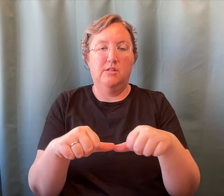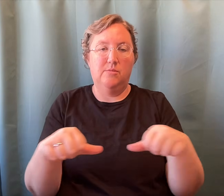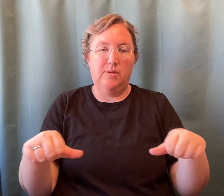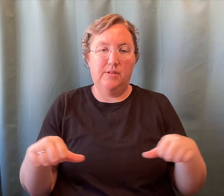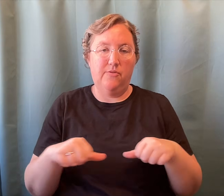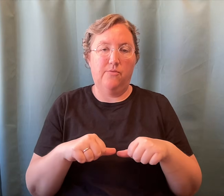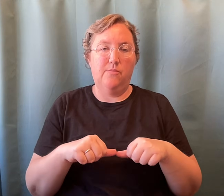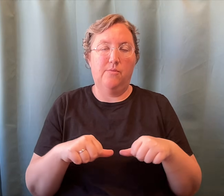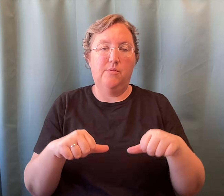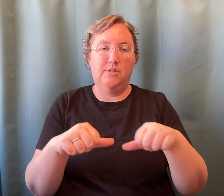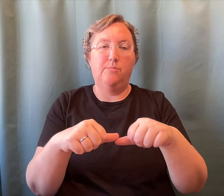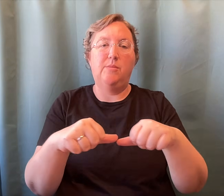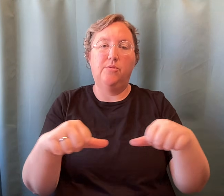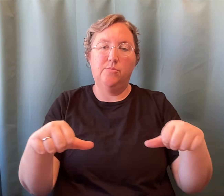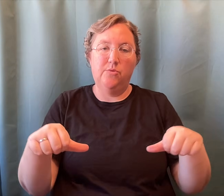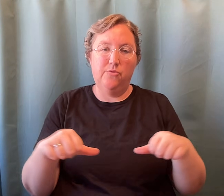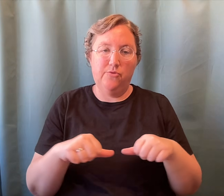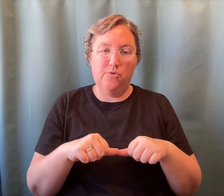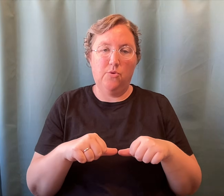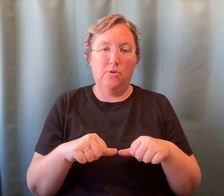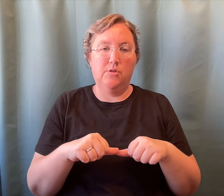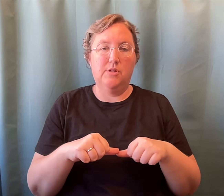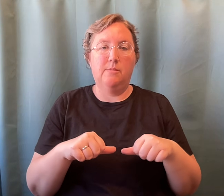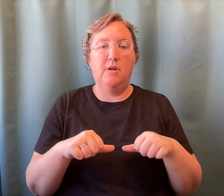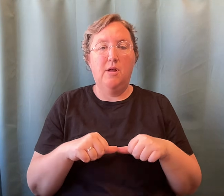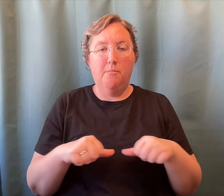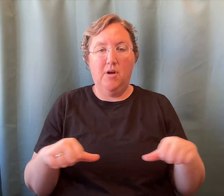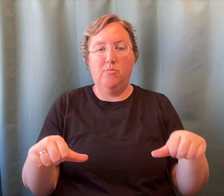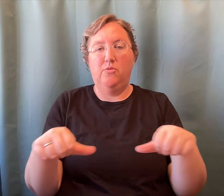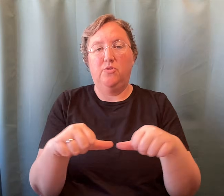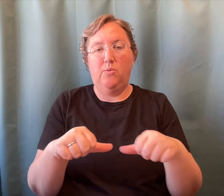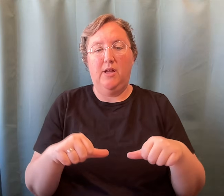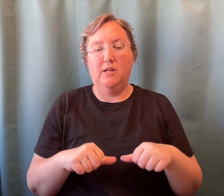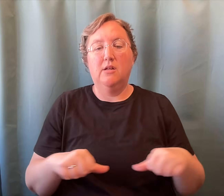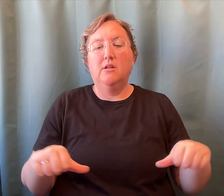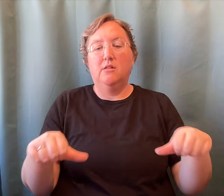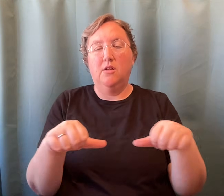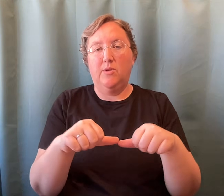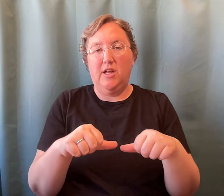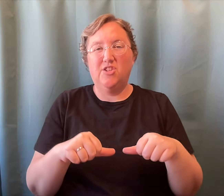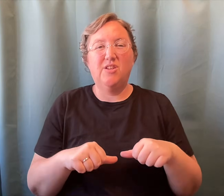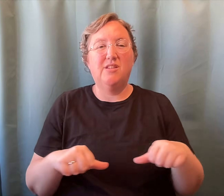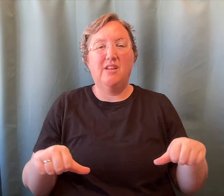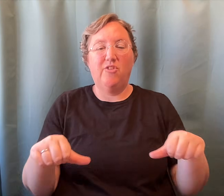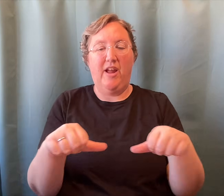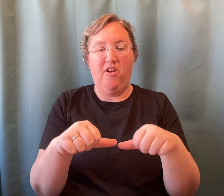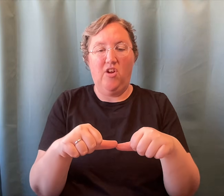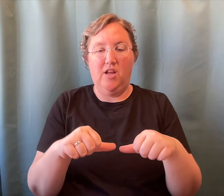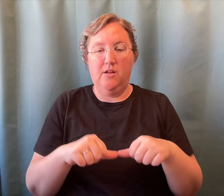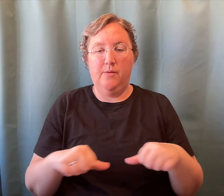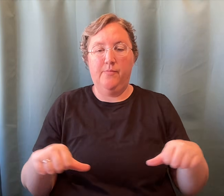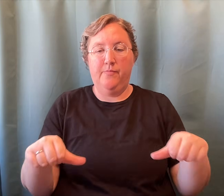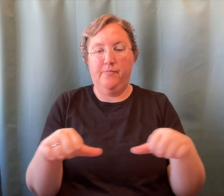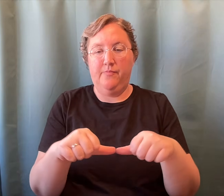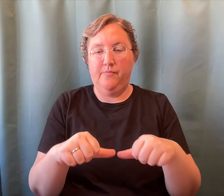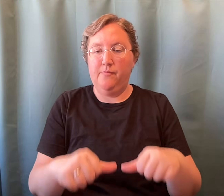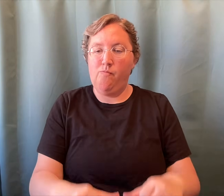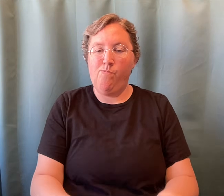Sometimes some people's move towards them, mine moves away. Location, sign for area.